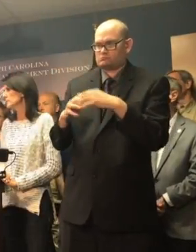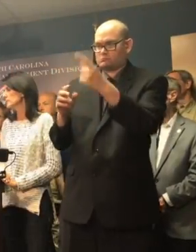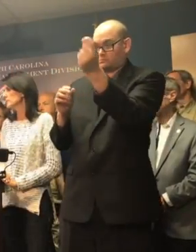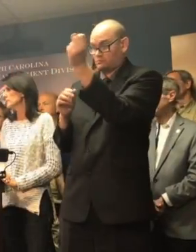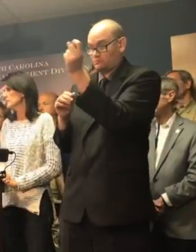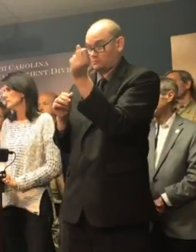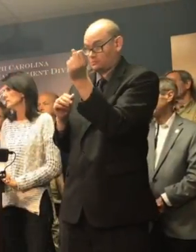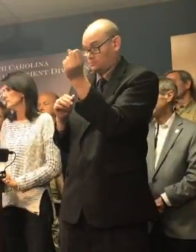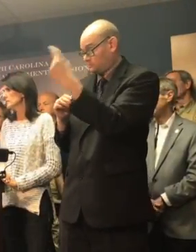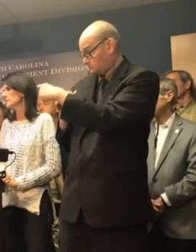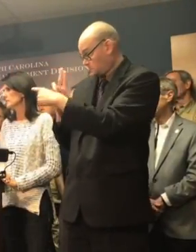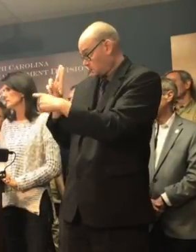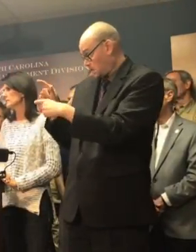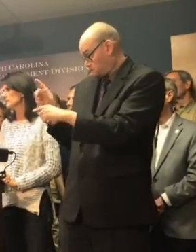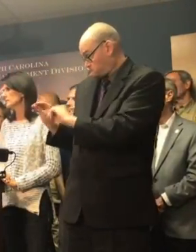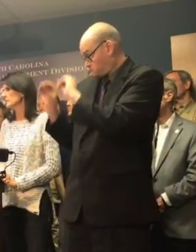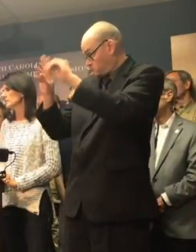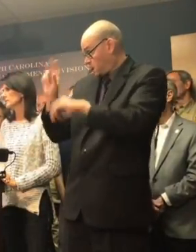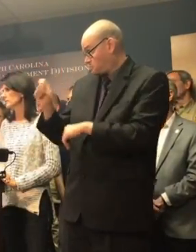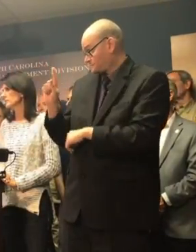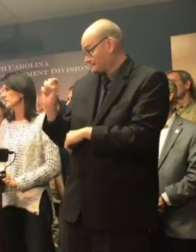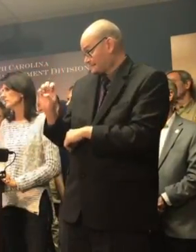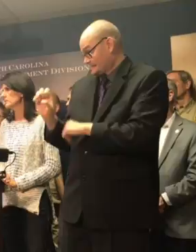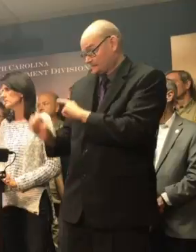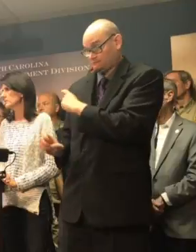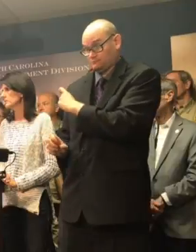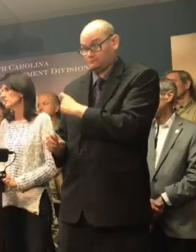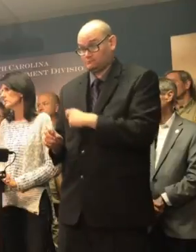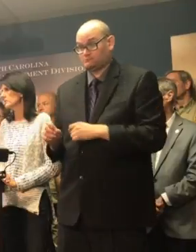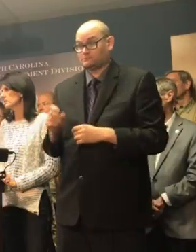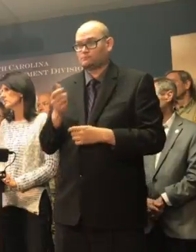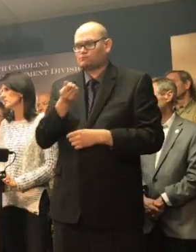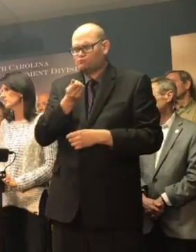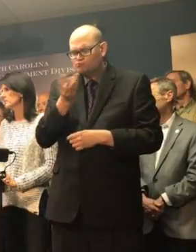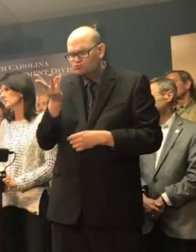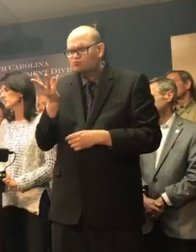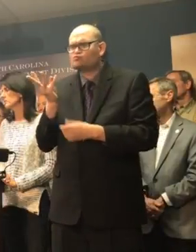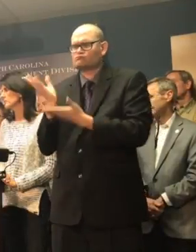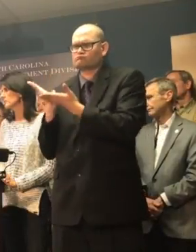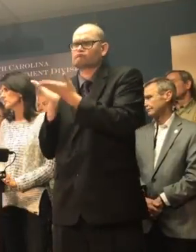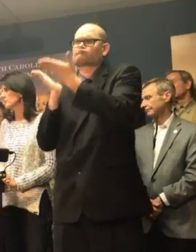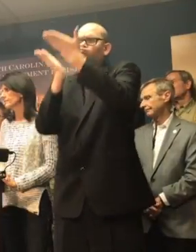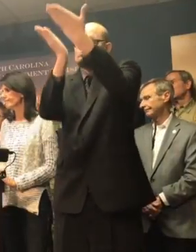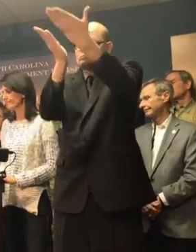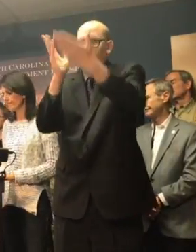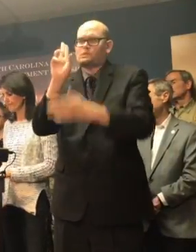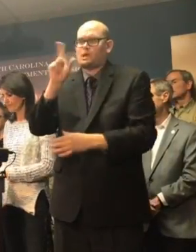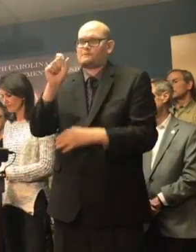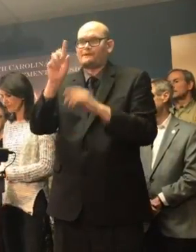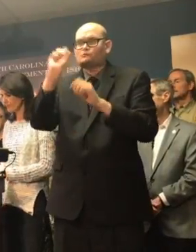predominantly being moved other places in state. We do have a few that have moved out of state.